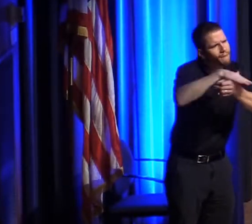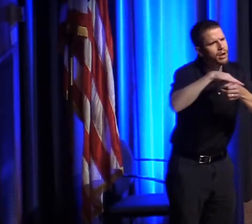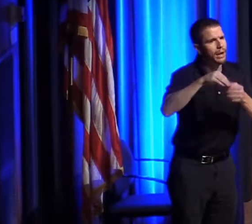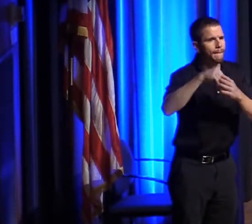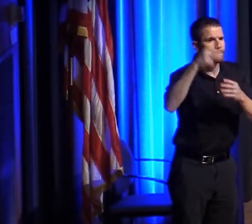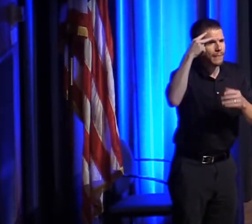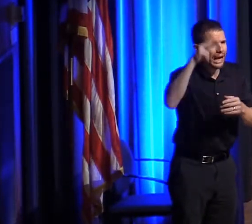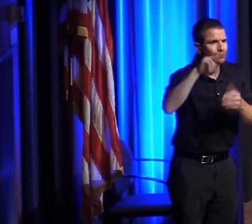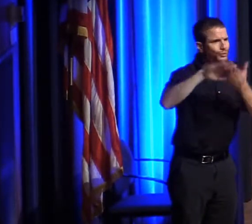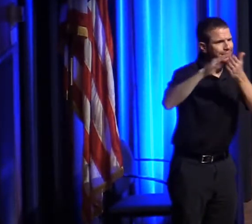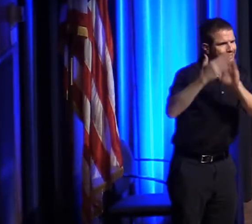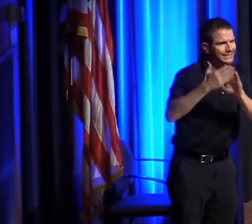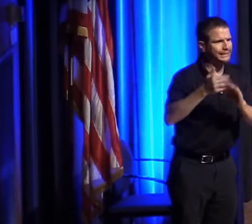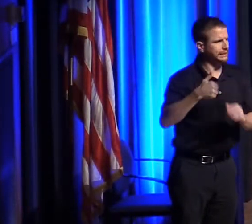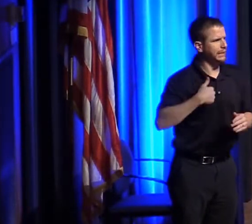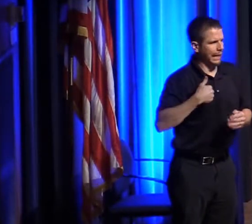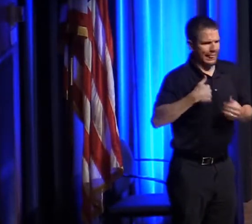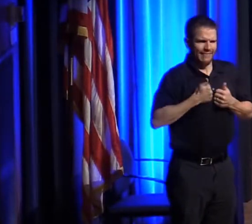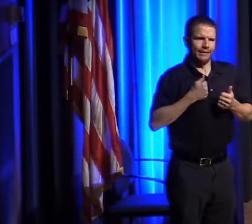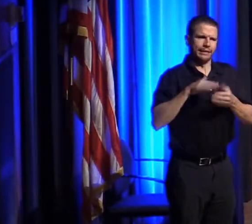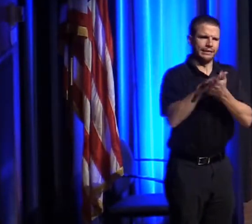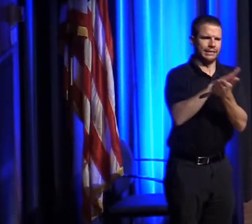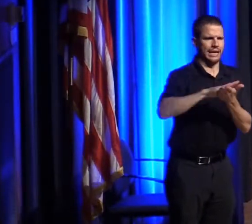that stereotype.